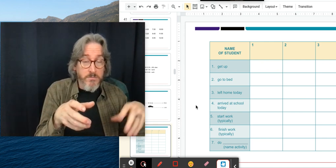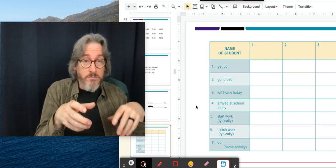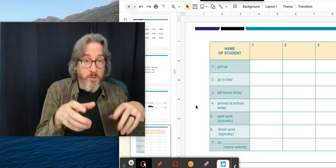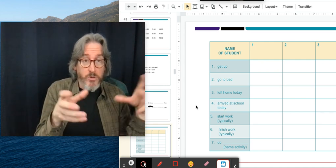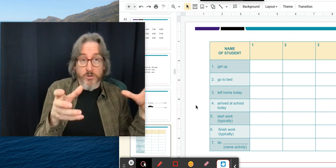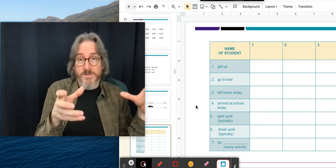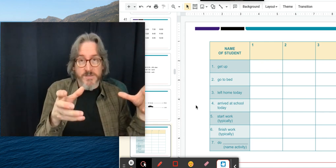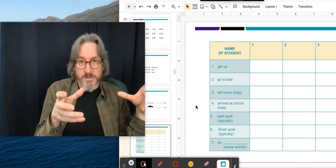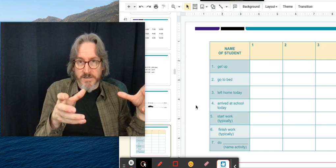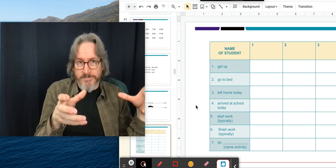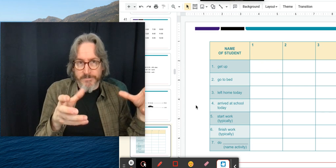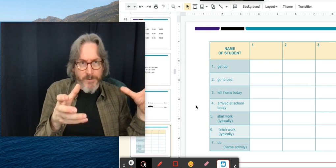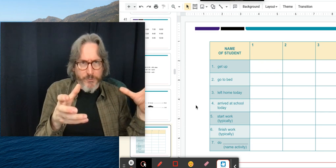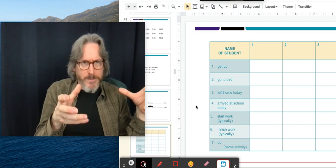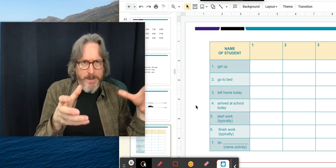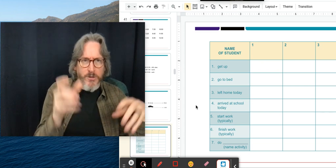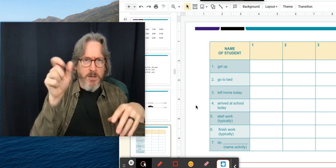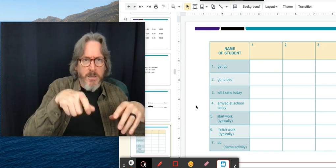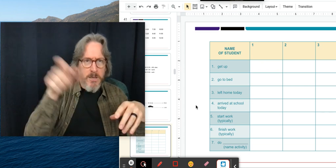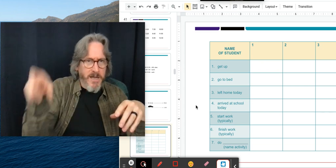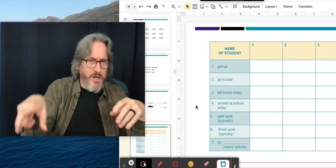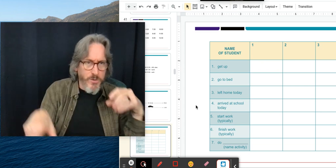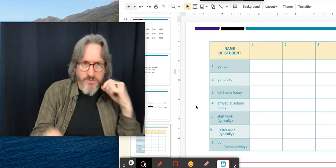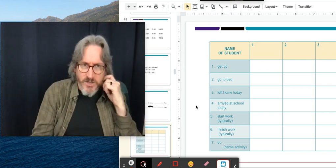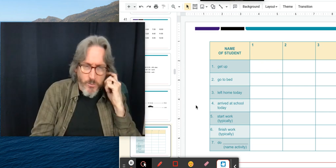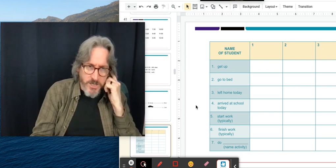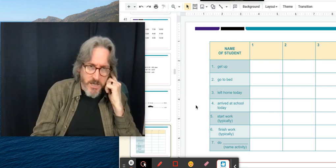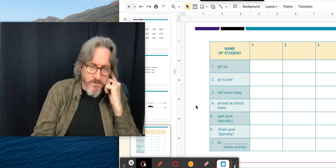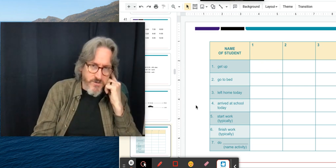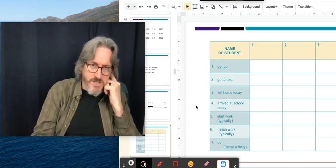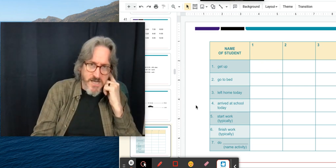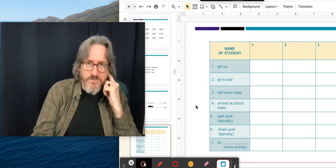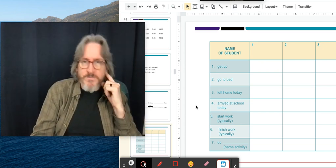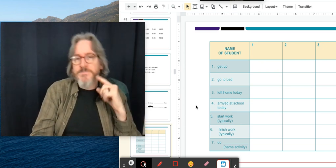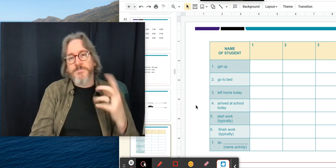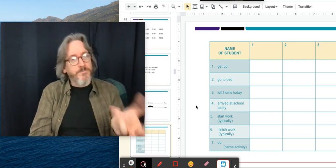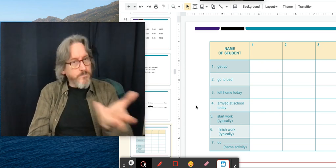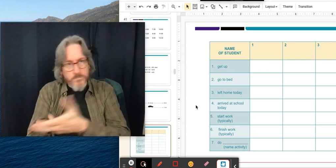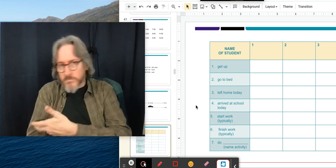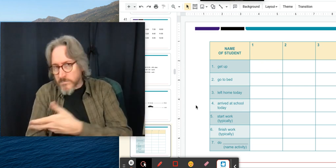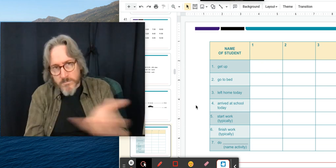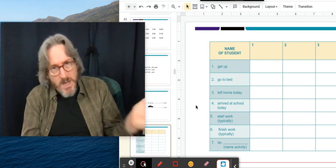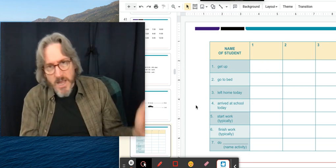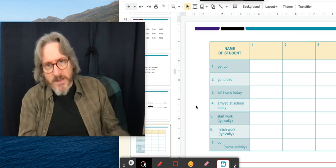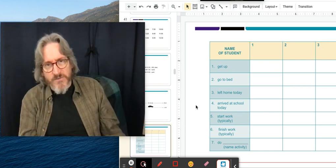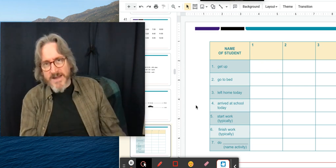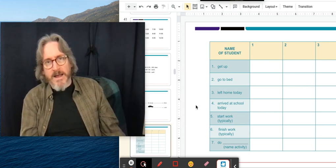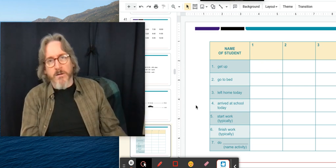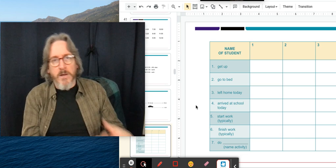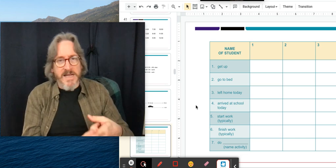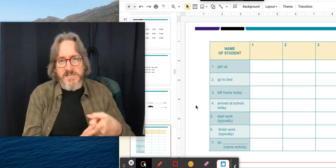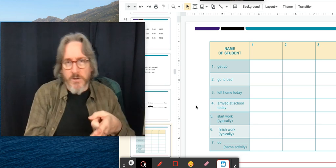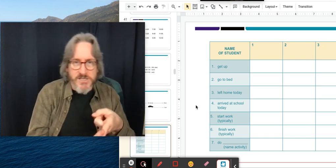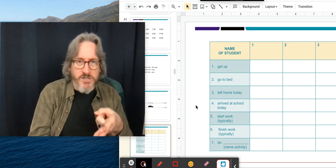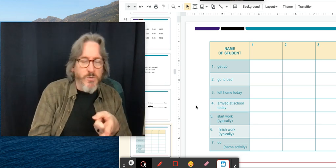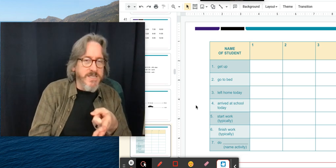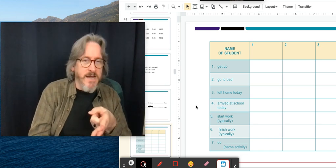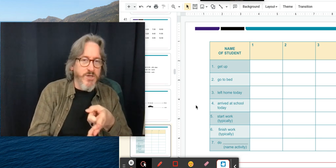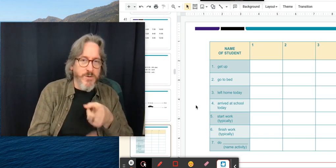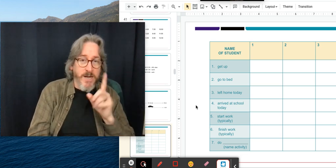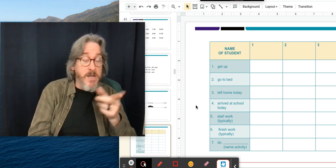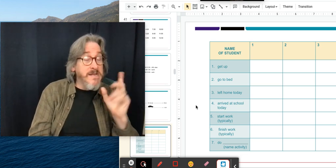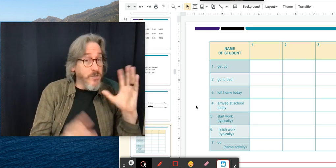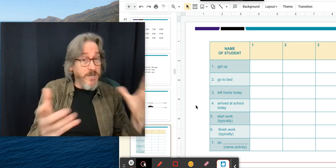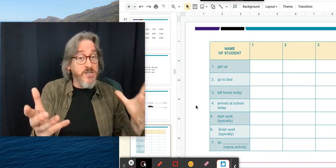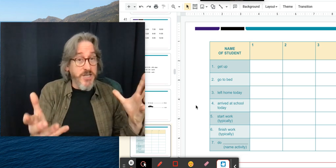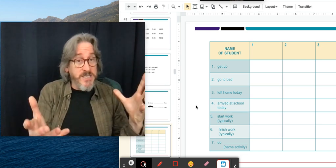people or groups of 3 people, and you would fill in one column for yourself. And then find out, ask the questions, what time do